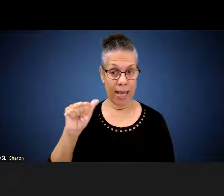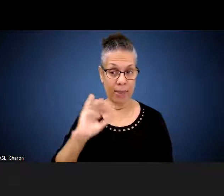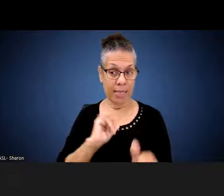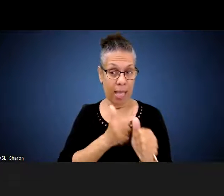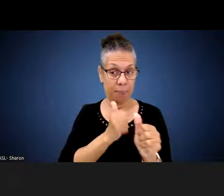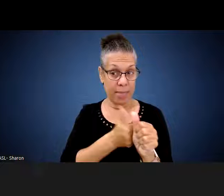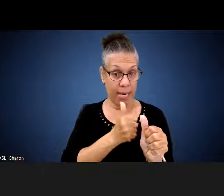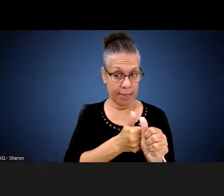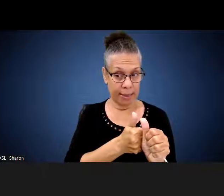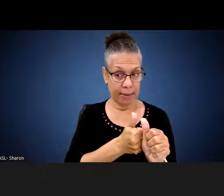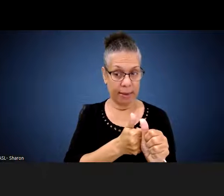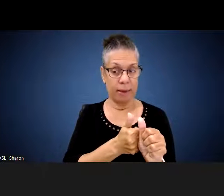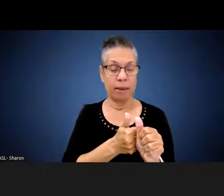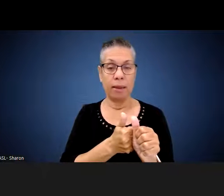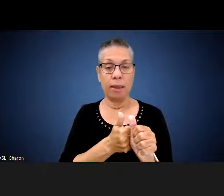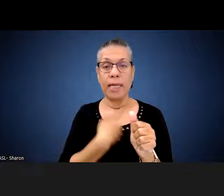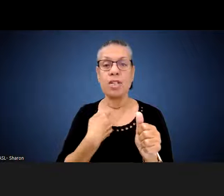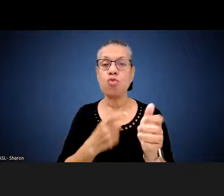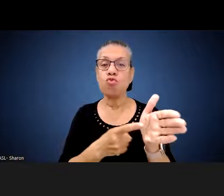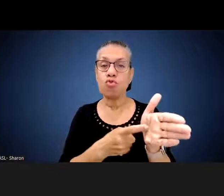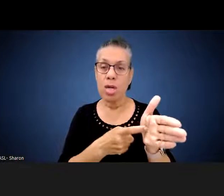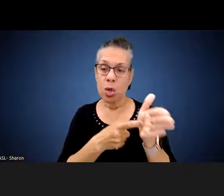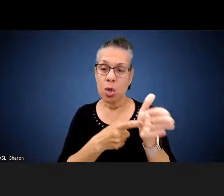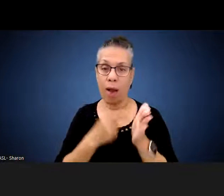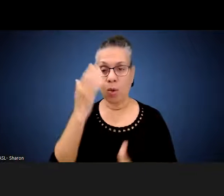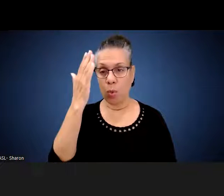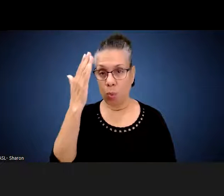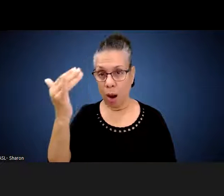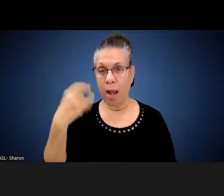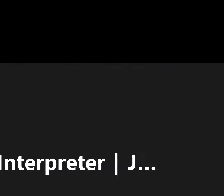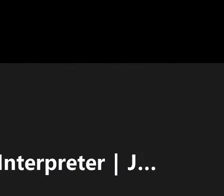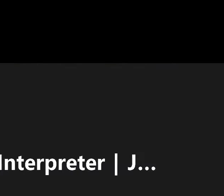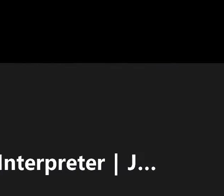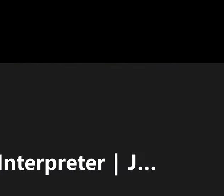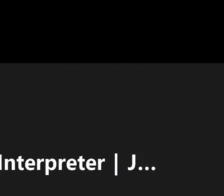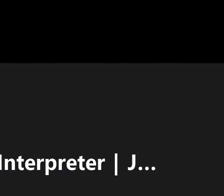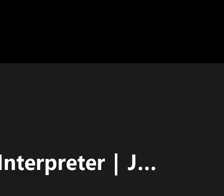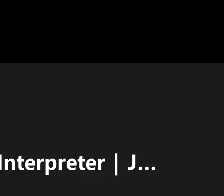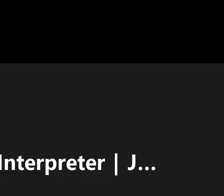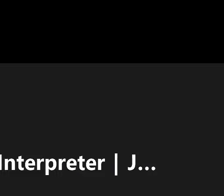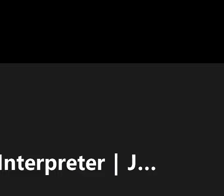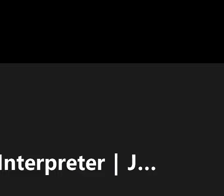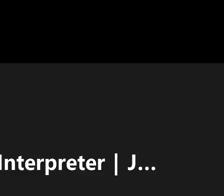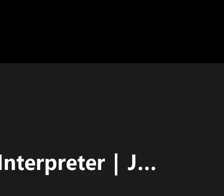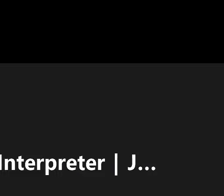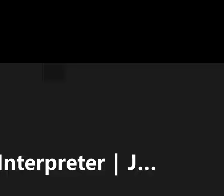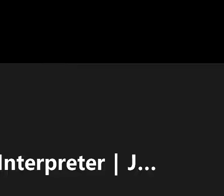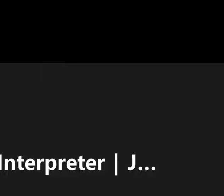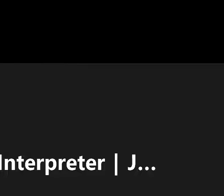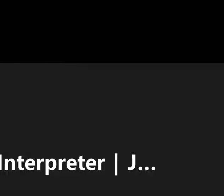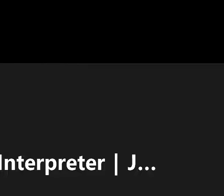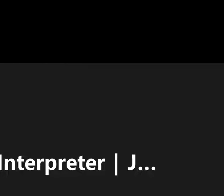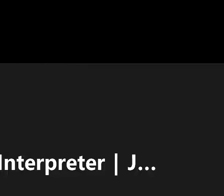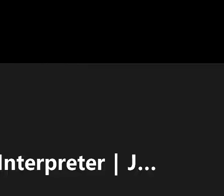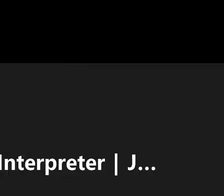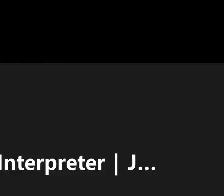undertaking is basically required because we follow the federal census, and we are required to make